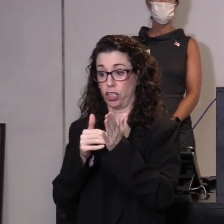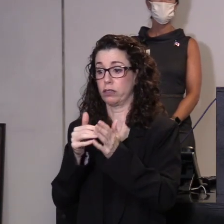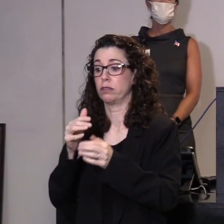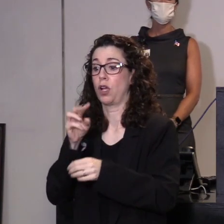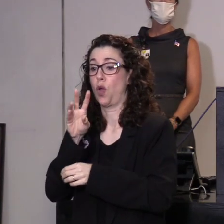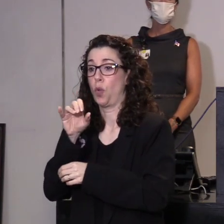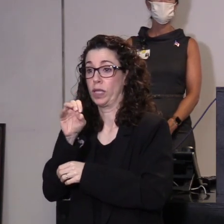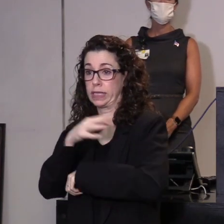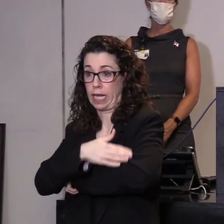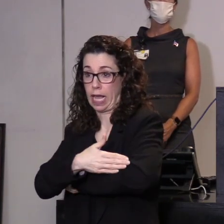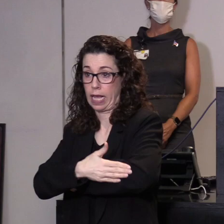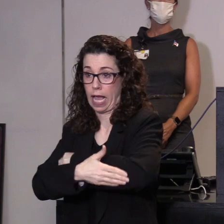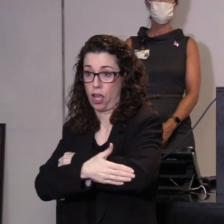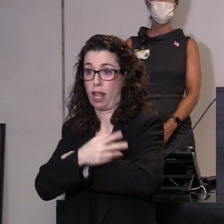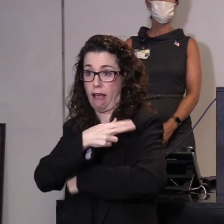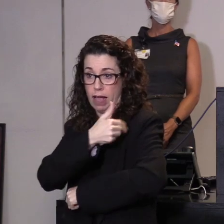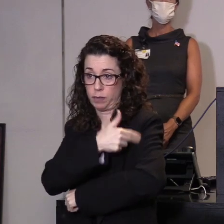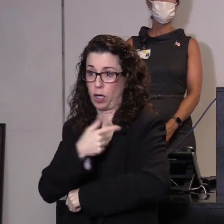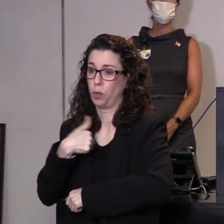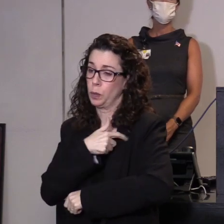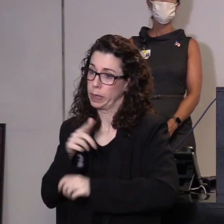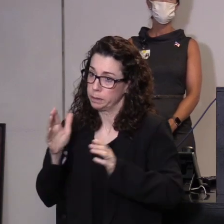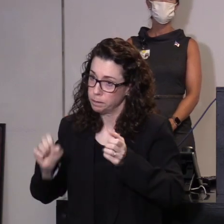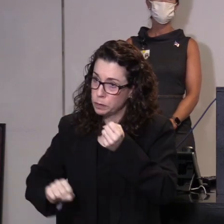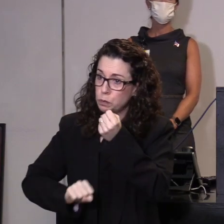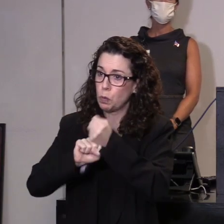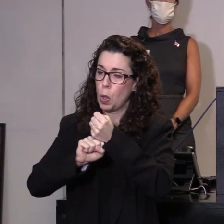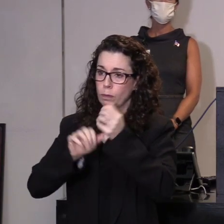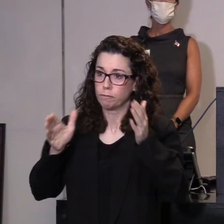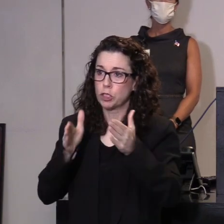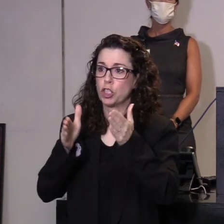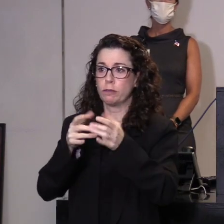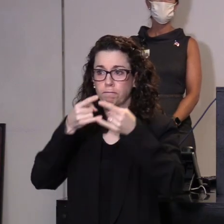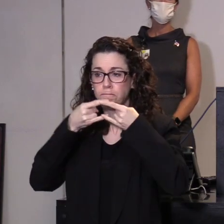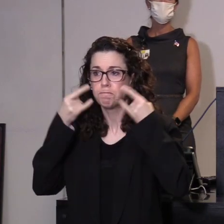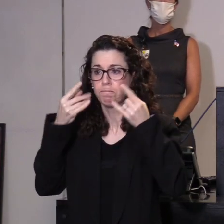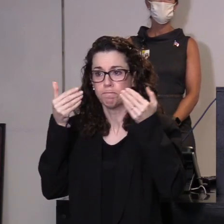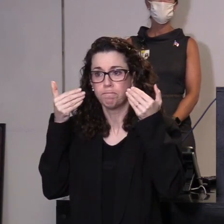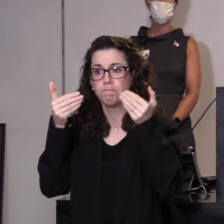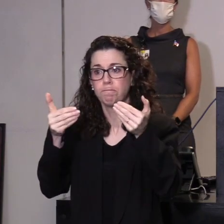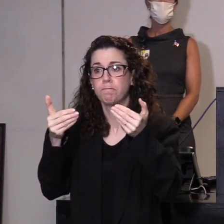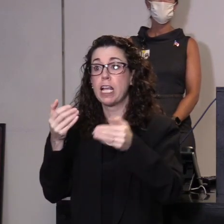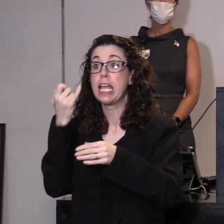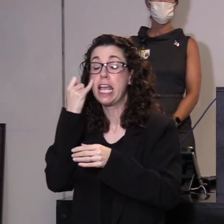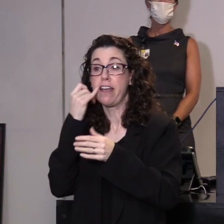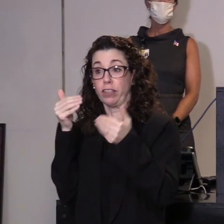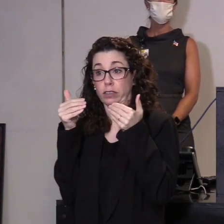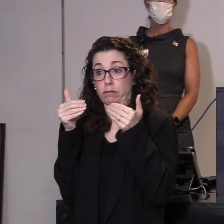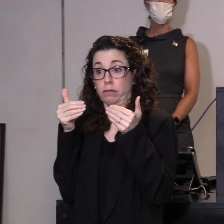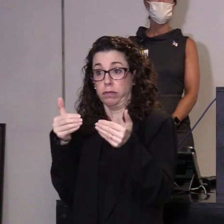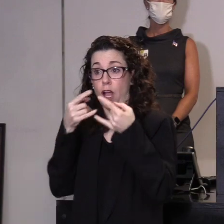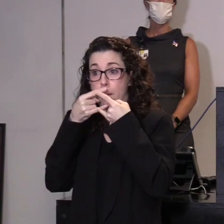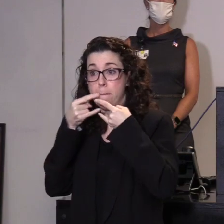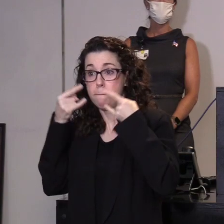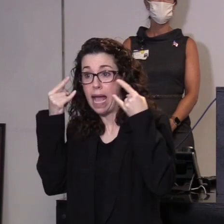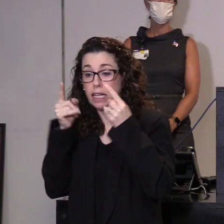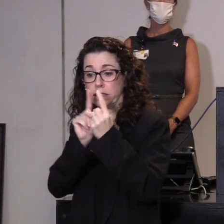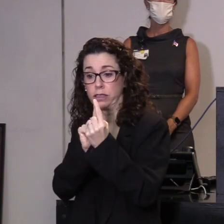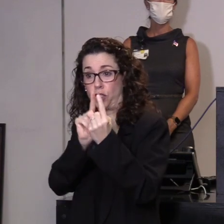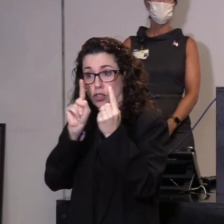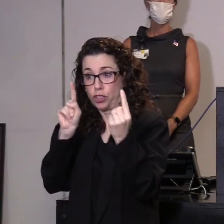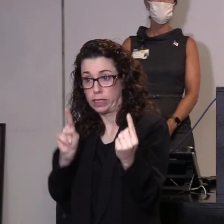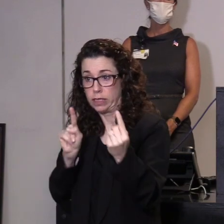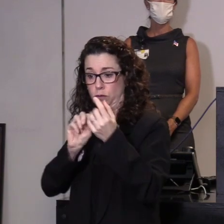this initiative by the mayor to encourage the wearing of masks. We know that wearing a mask, diligent hand hygiene, and social distancing